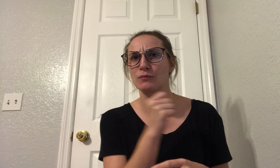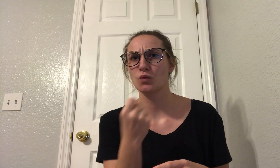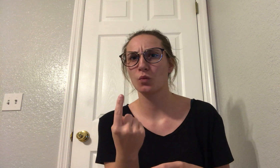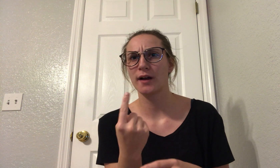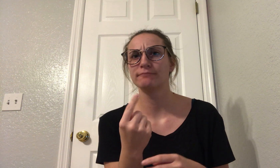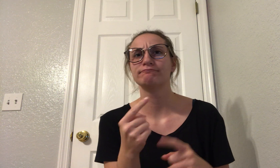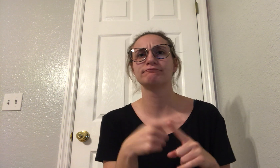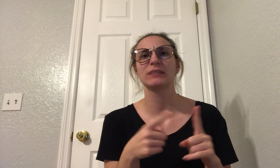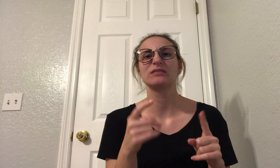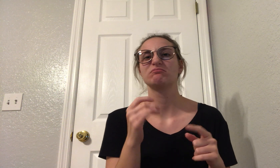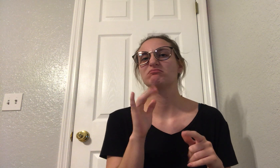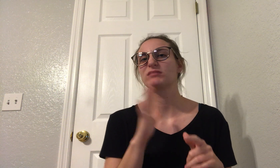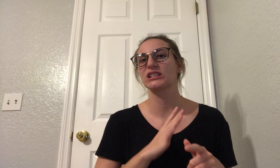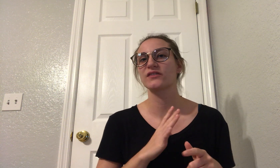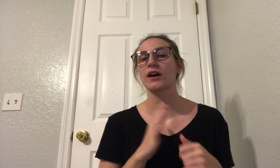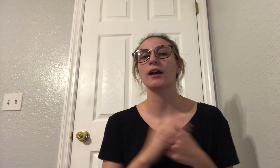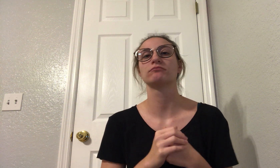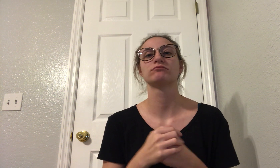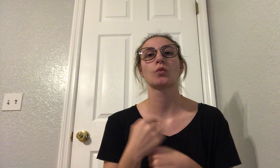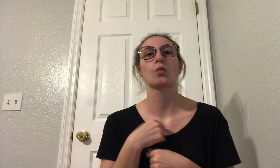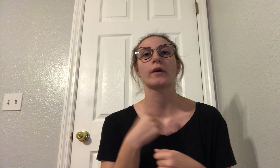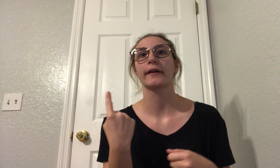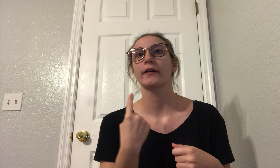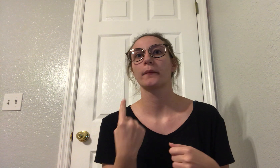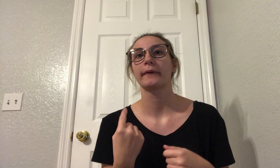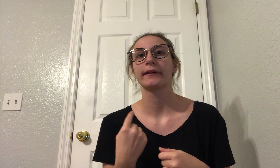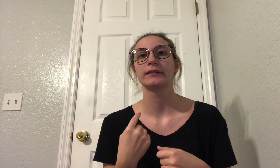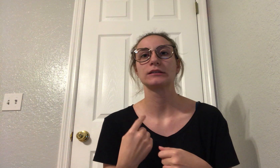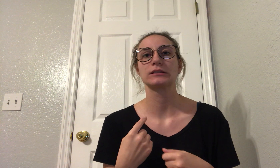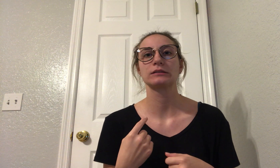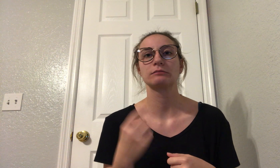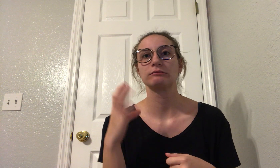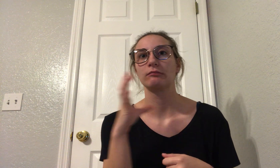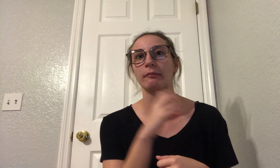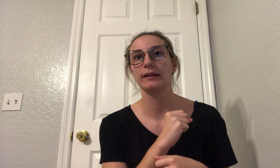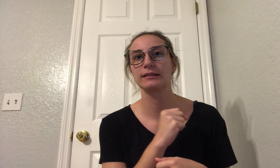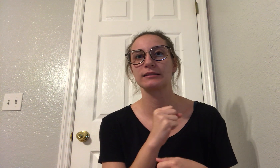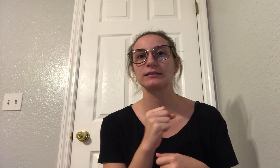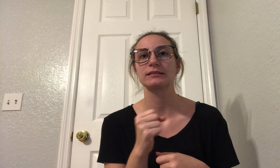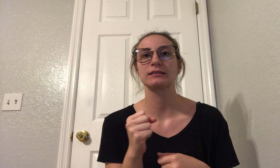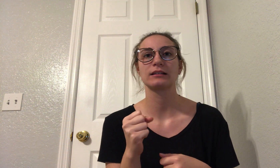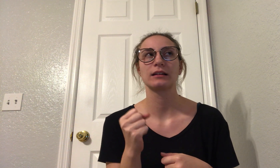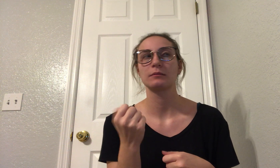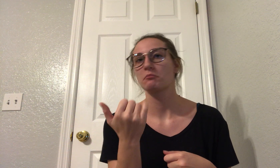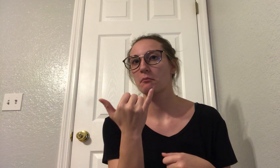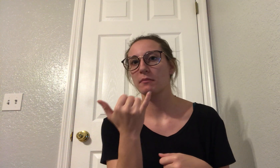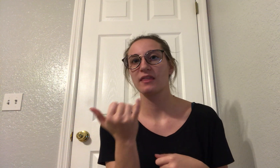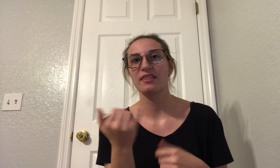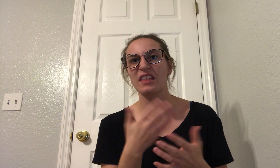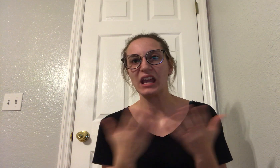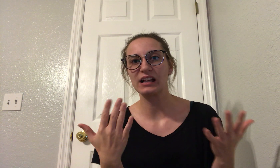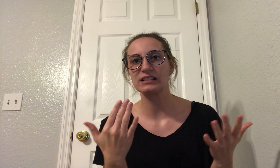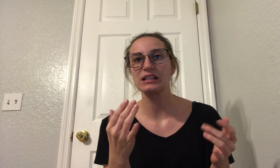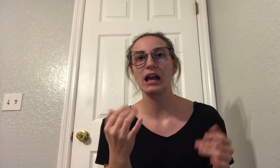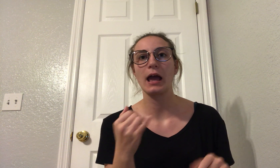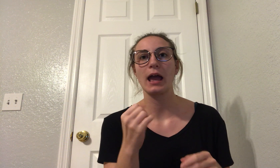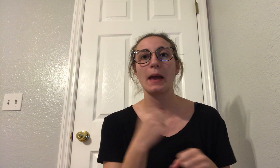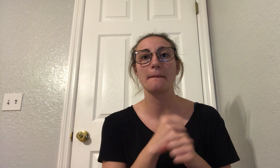mistakes, and that's human nature, and we leave them in. My first fitness videos, I shot them in